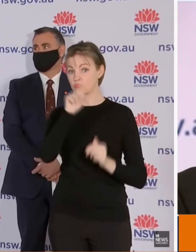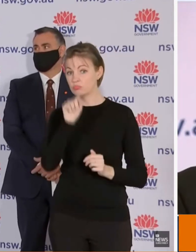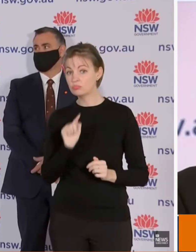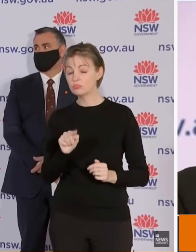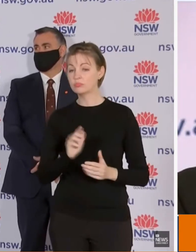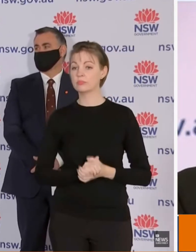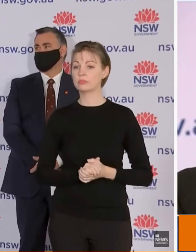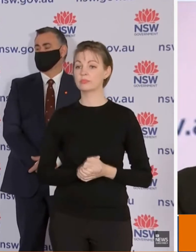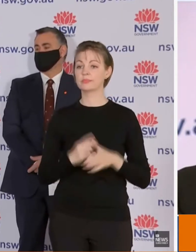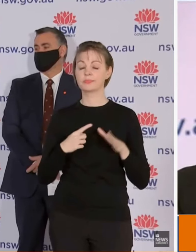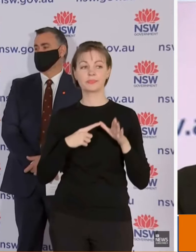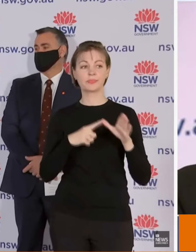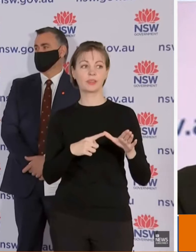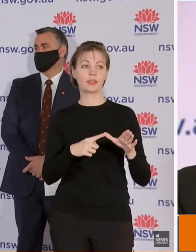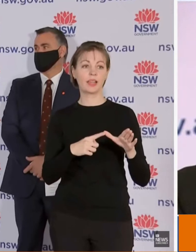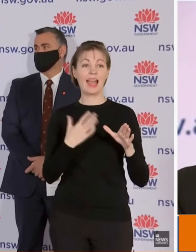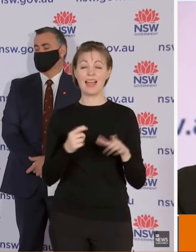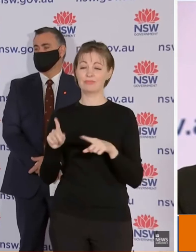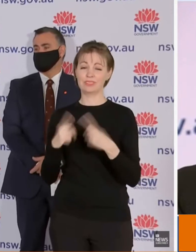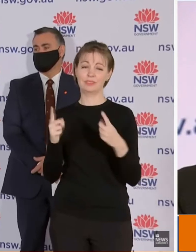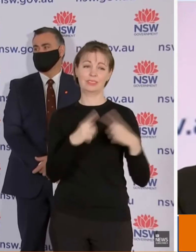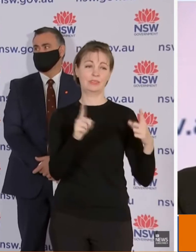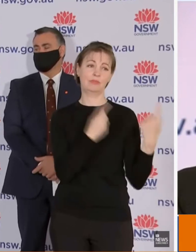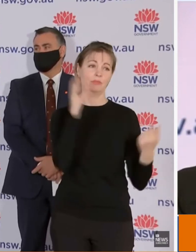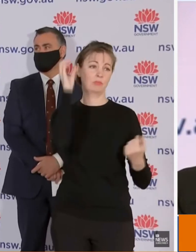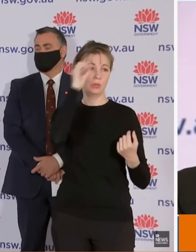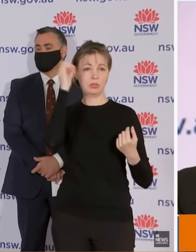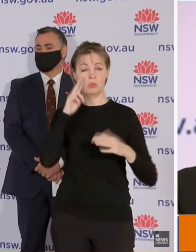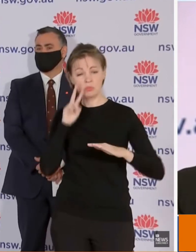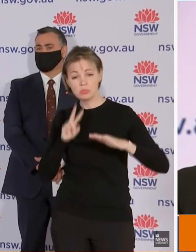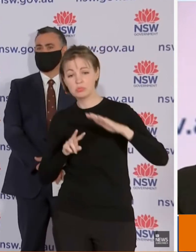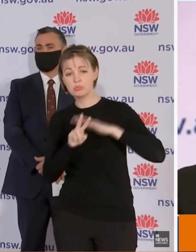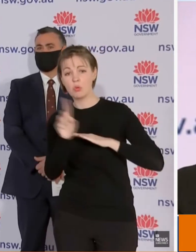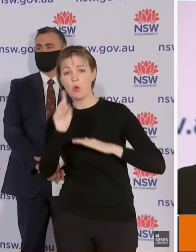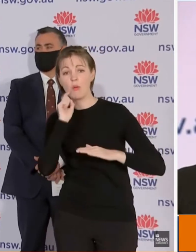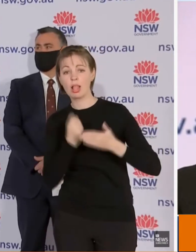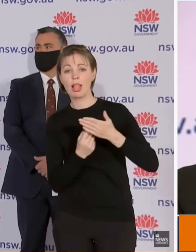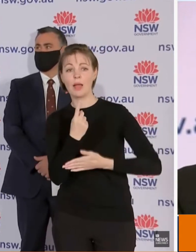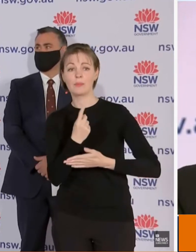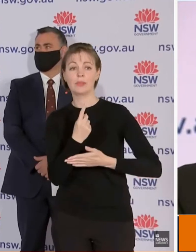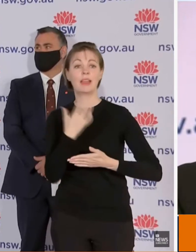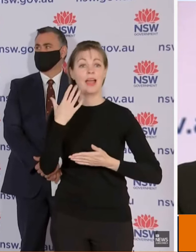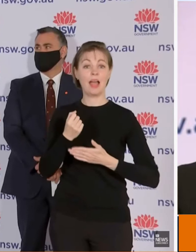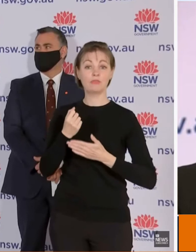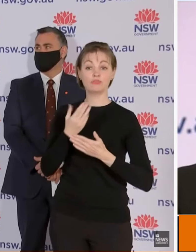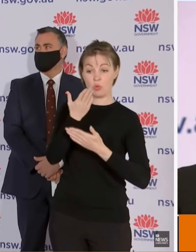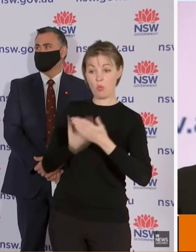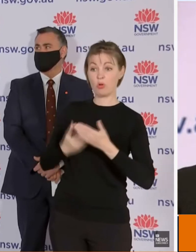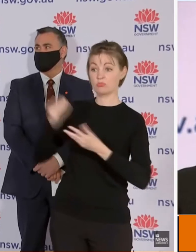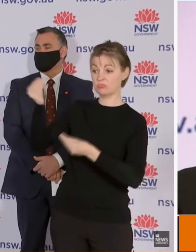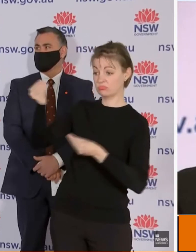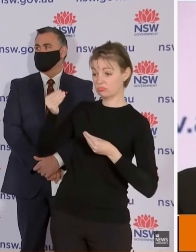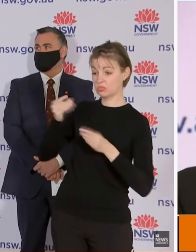modelling that we see, there's a whole range of modelling, and of course the Doherty Institute has put out its publicly